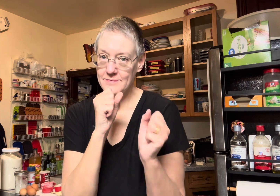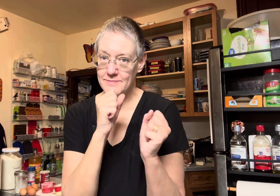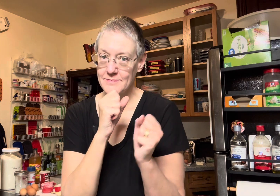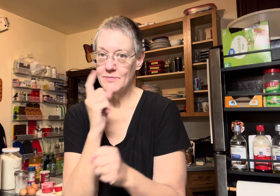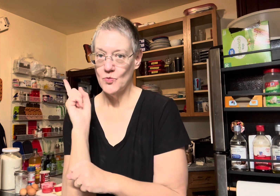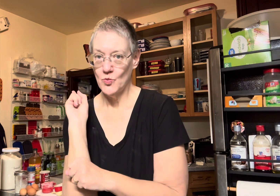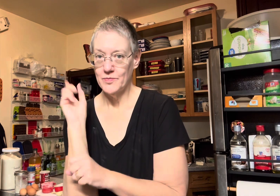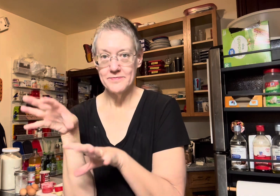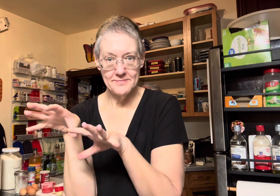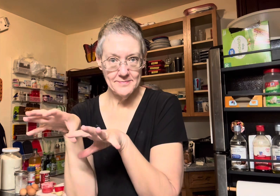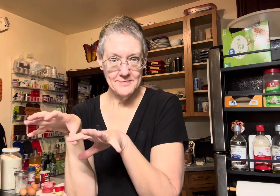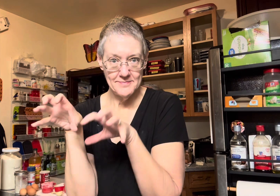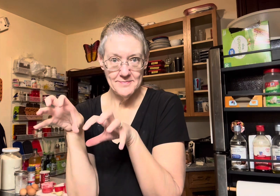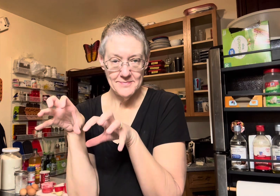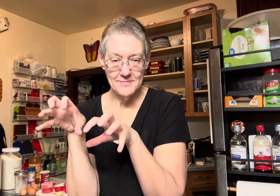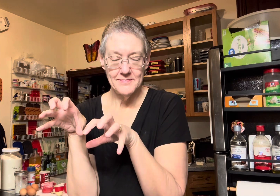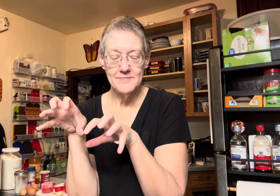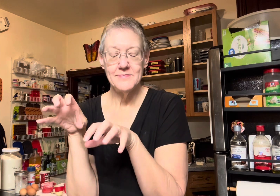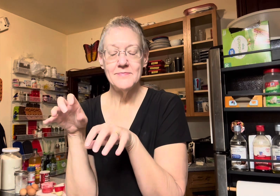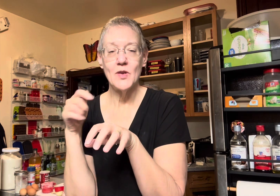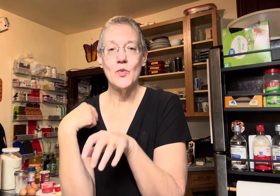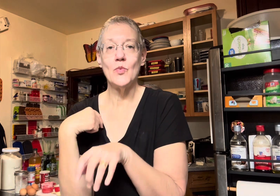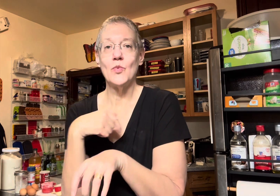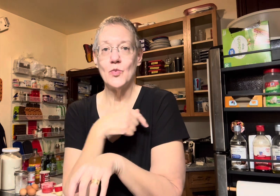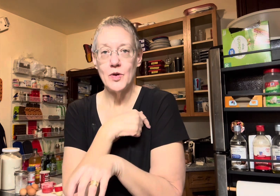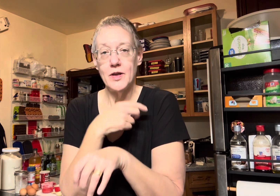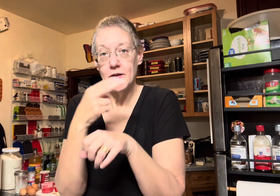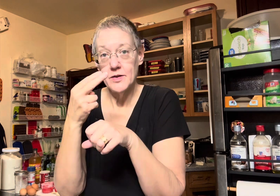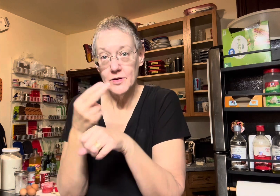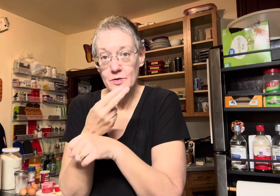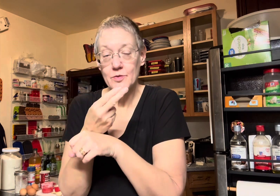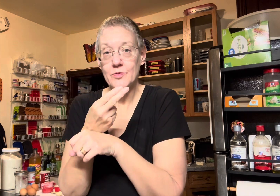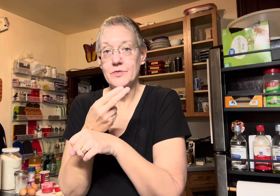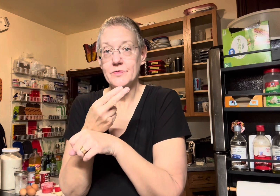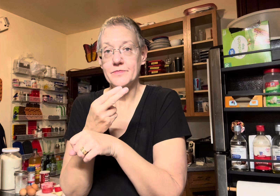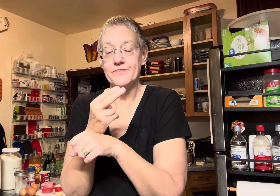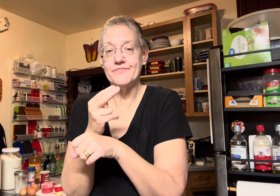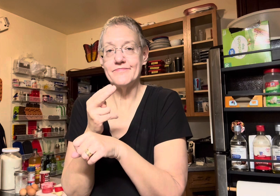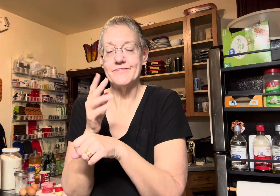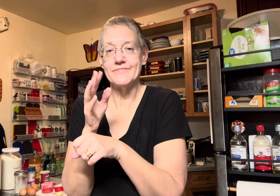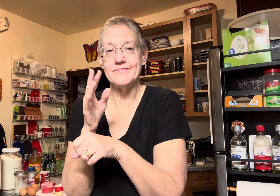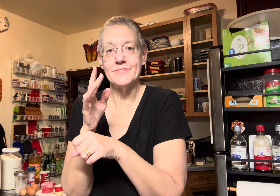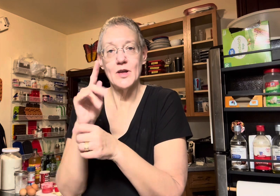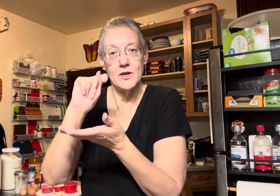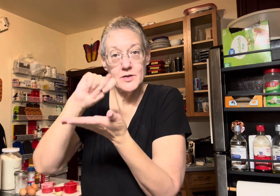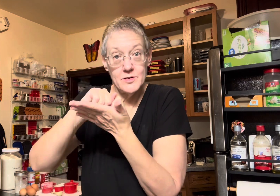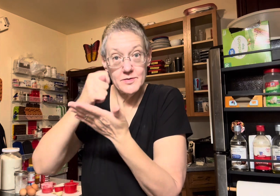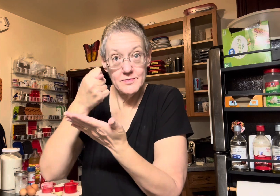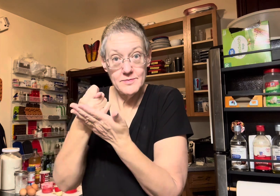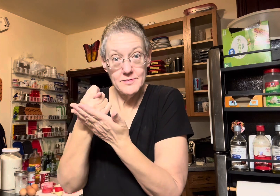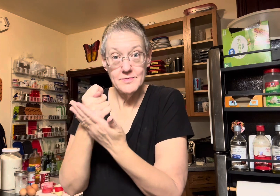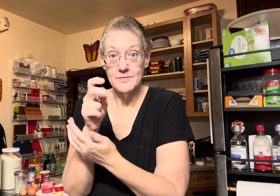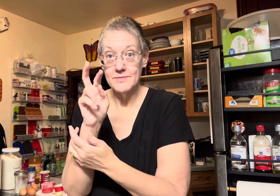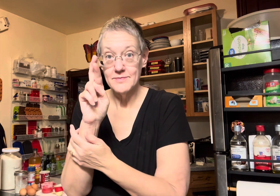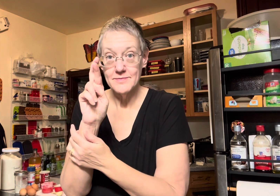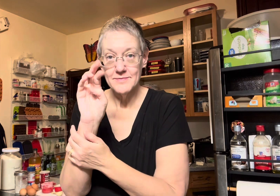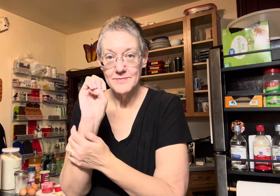We're going to put one in the fridge and one in the freezer. We use our keto tortilla recipe as a